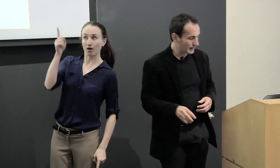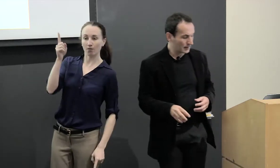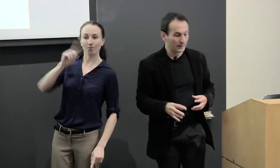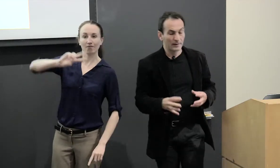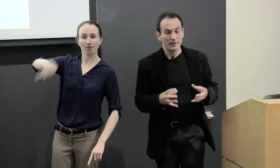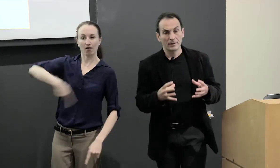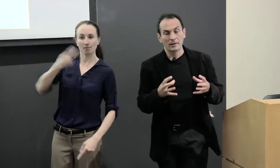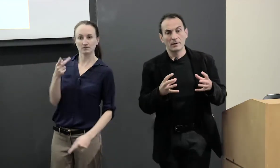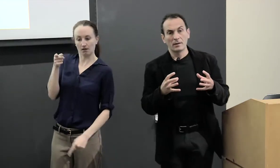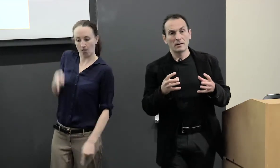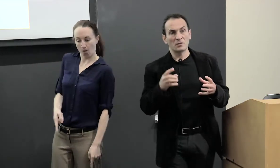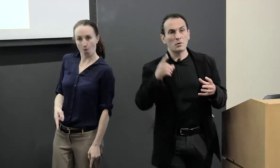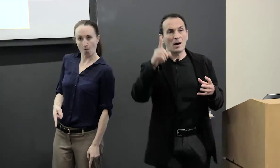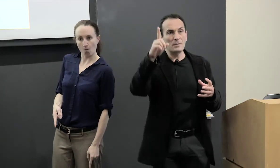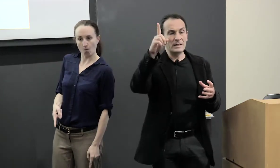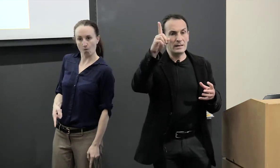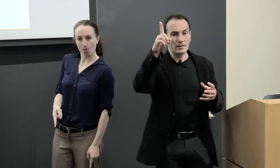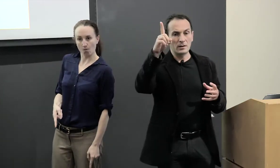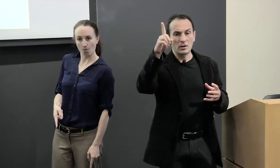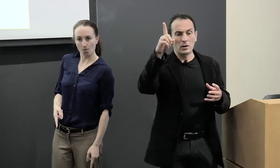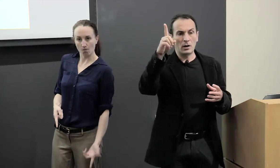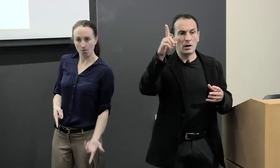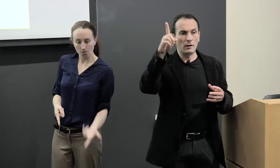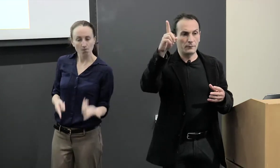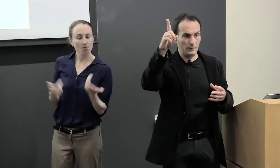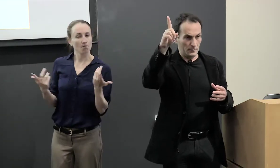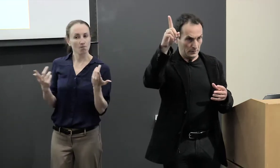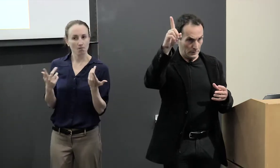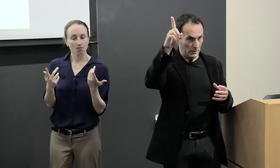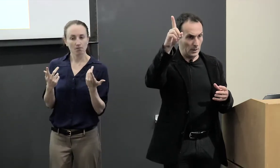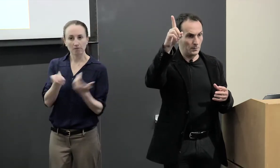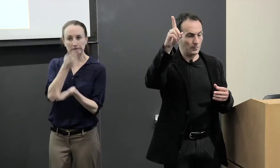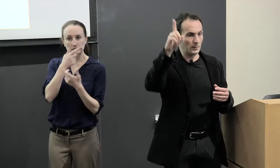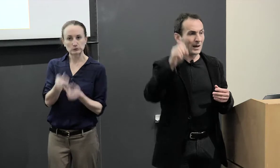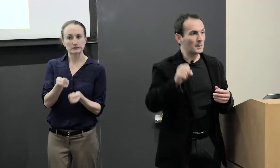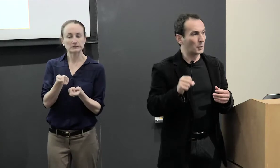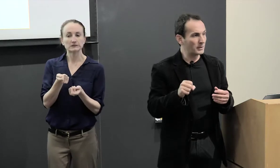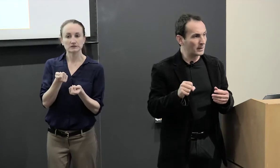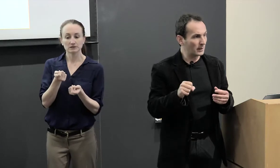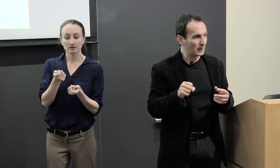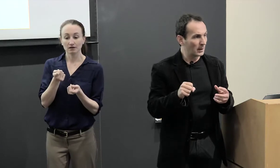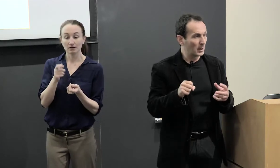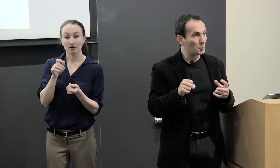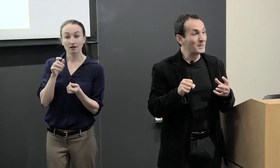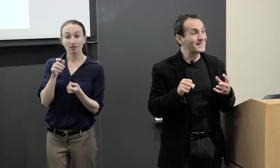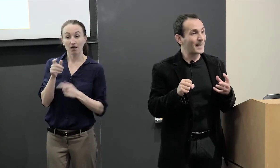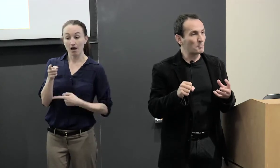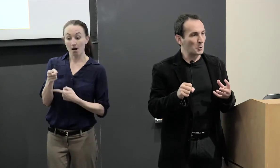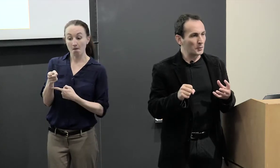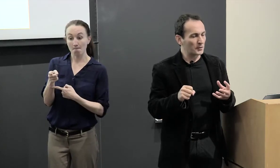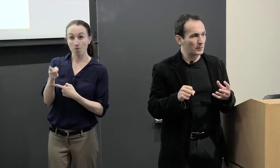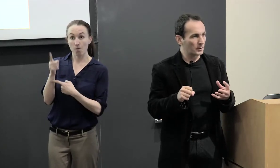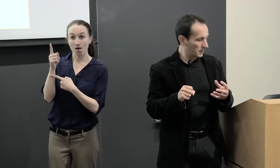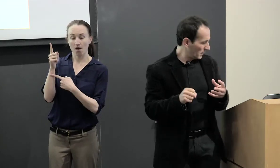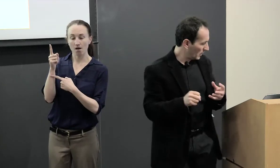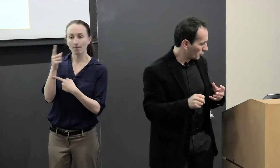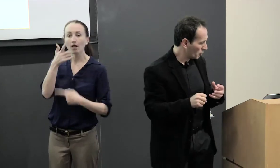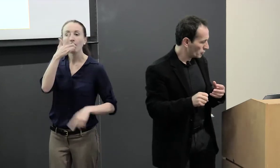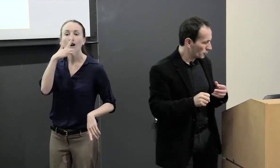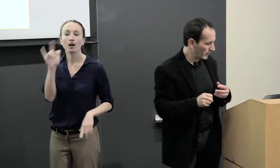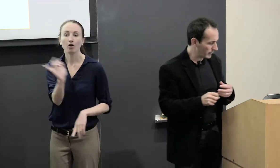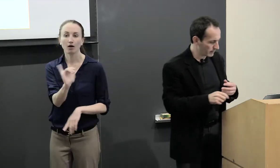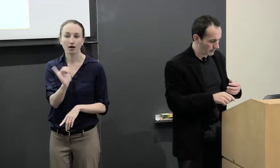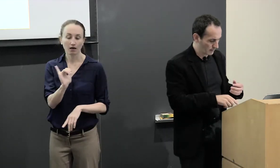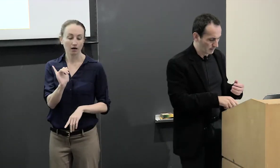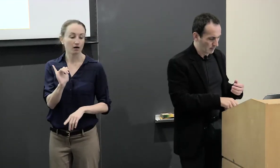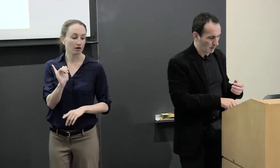Nonetheless, this property of high pointing resembles, in